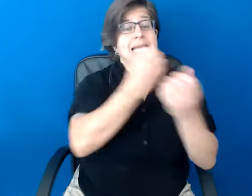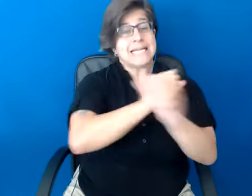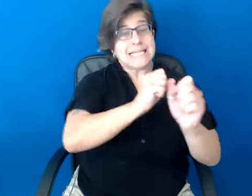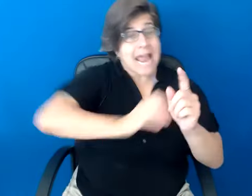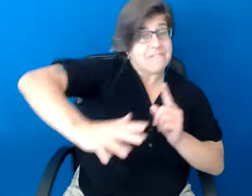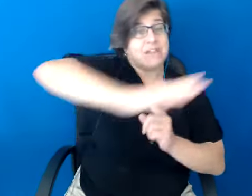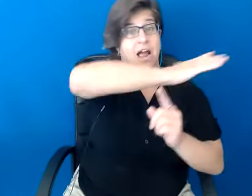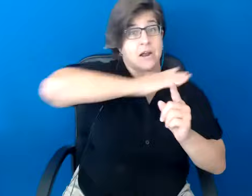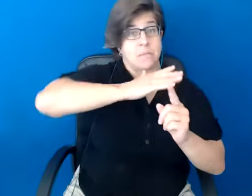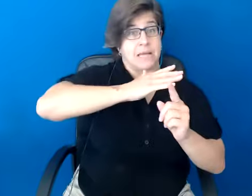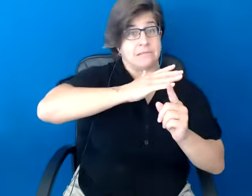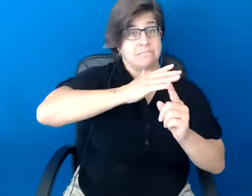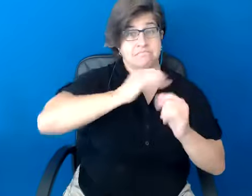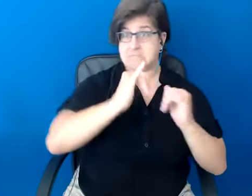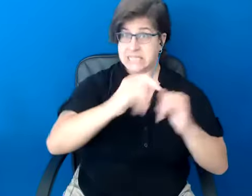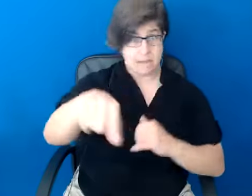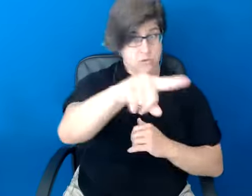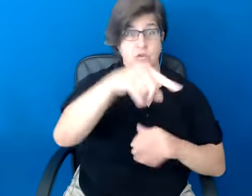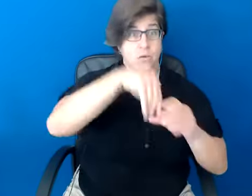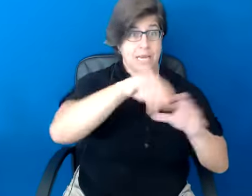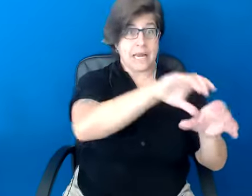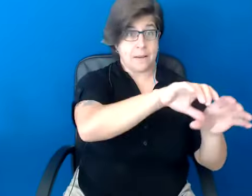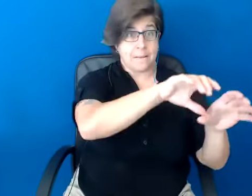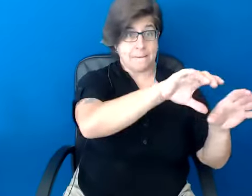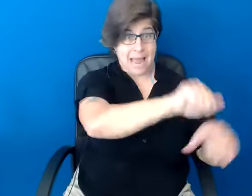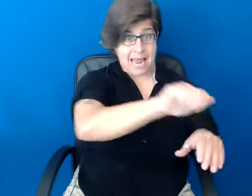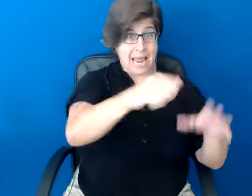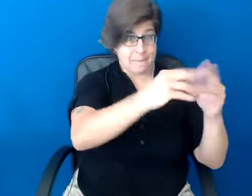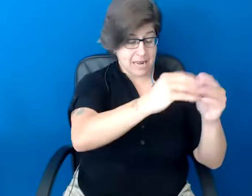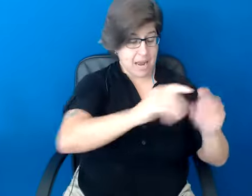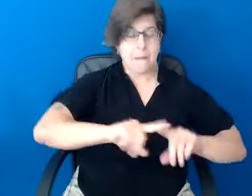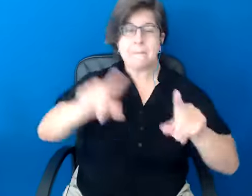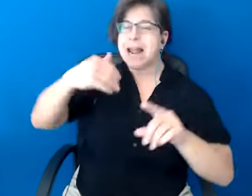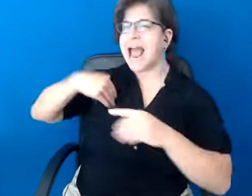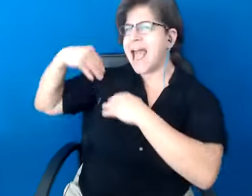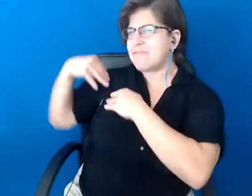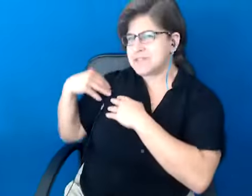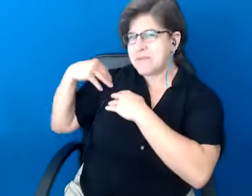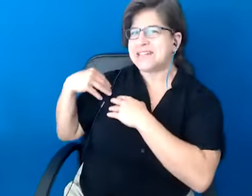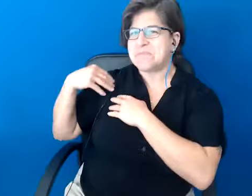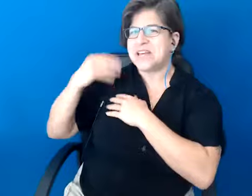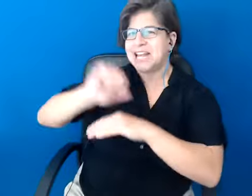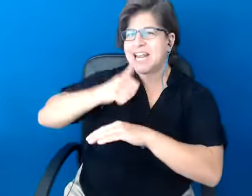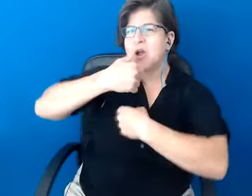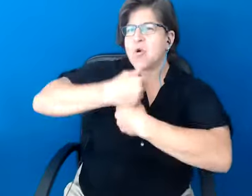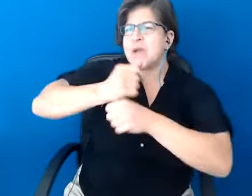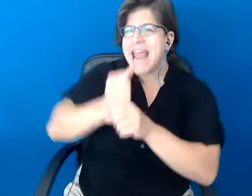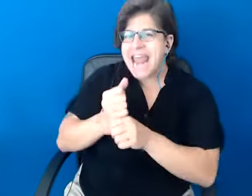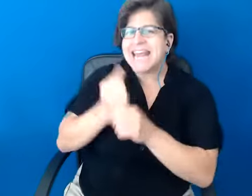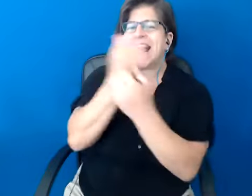responsibilities. I have a right to be in a safe environment in an AA meeting, and so do you. But I have